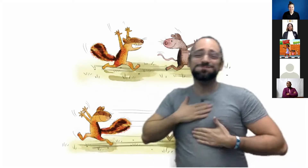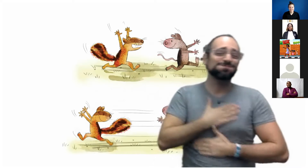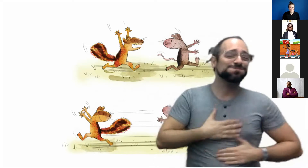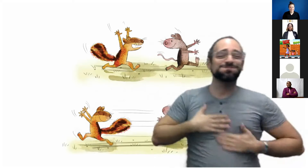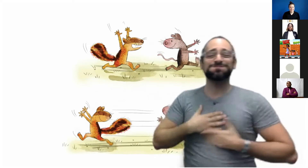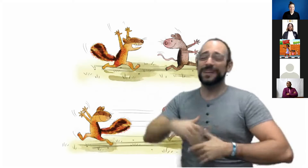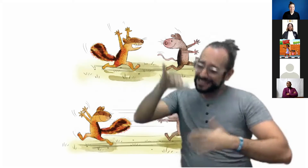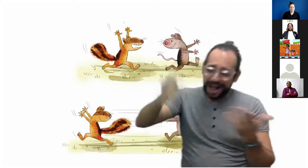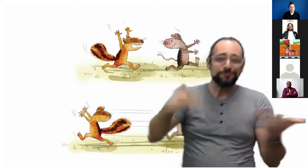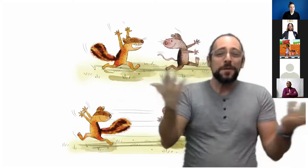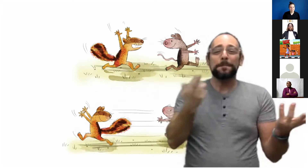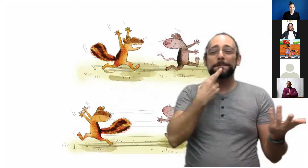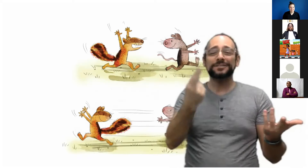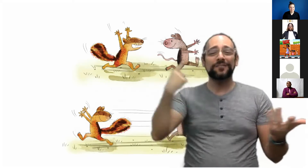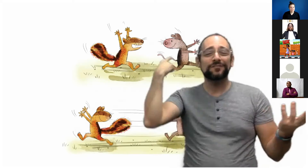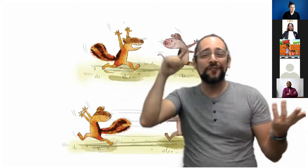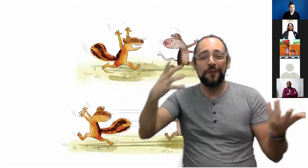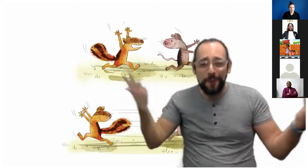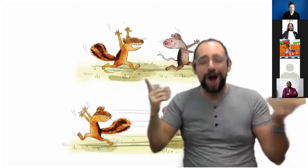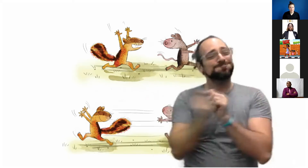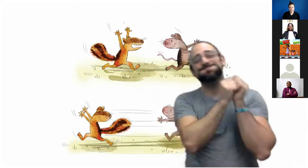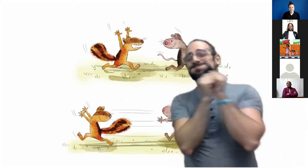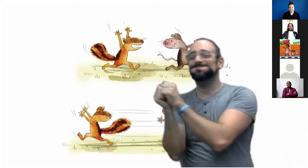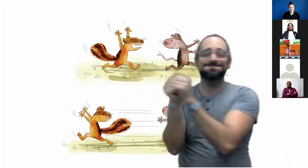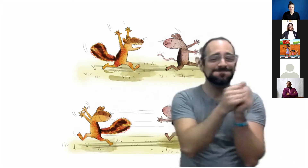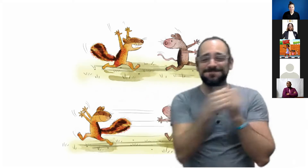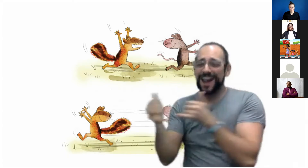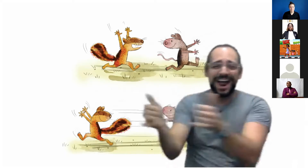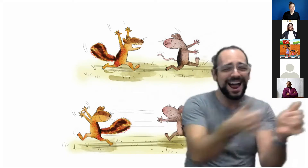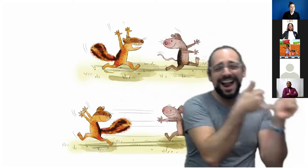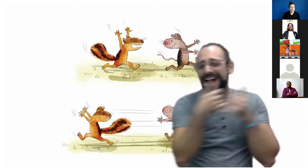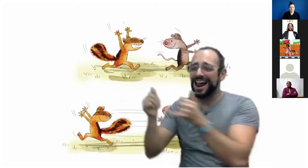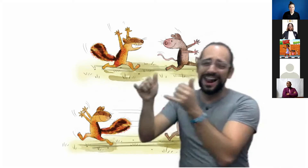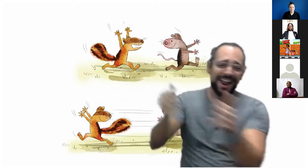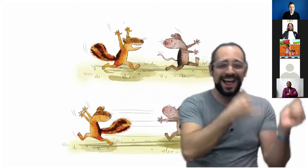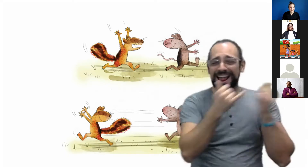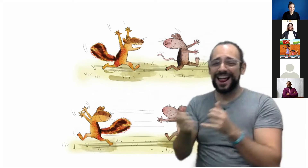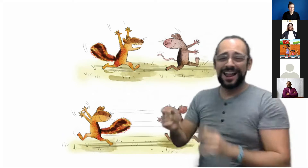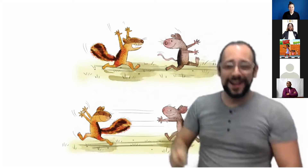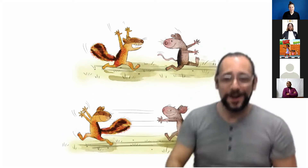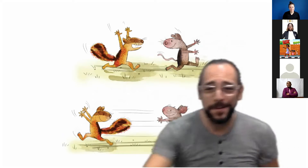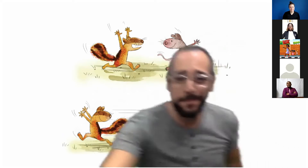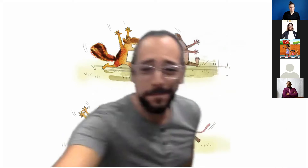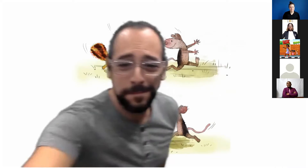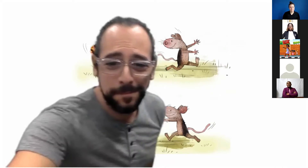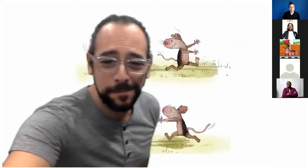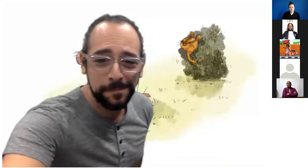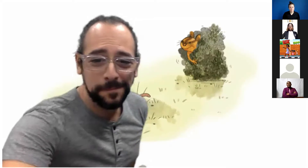forest. They love playing together. You can tell from the picture. They're best friends who love to be